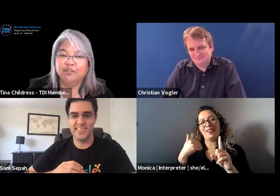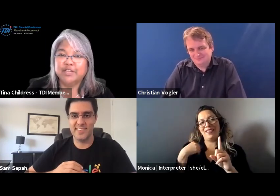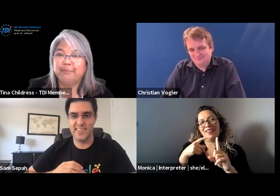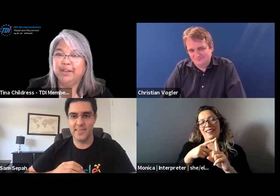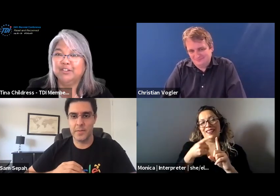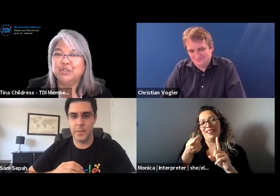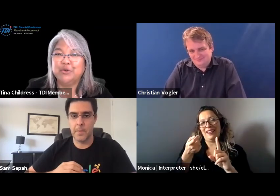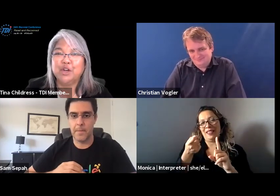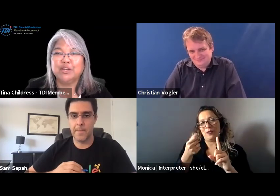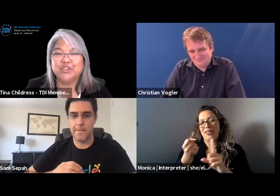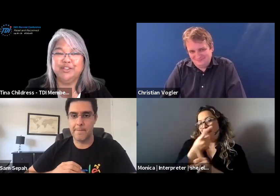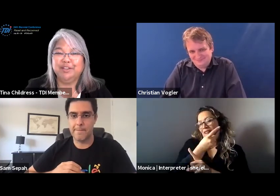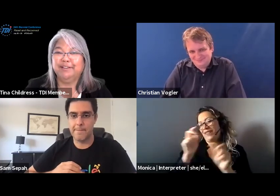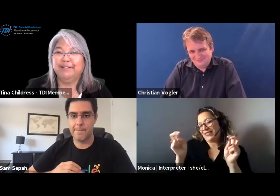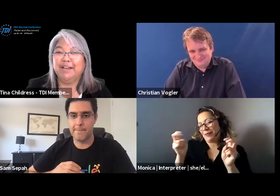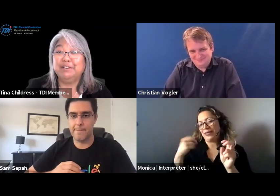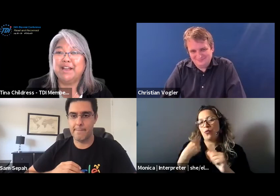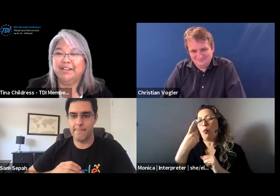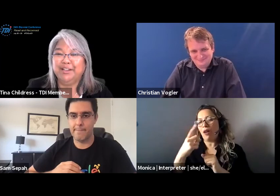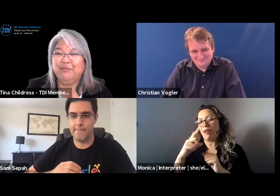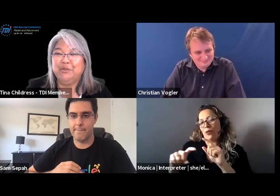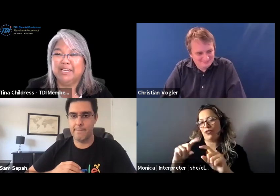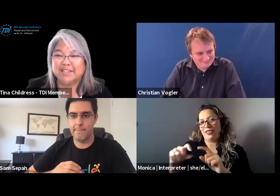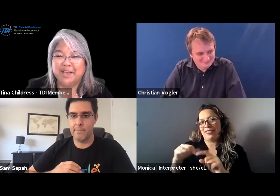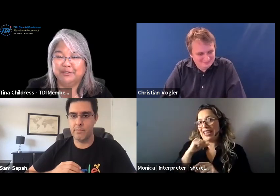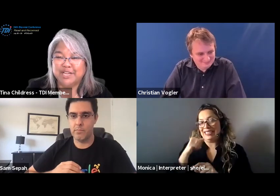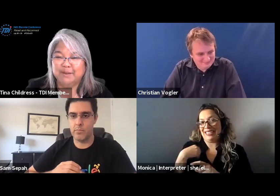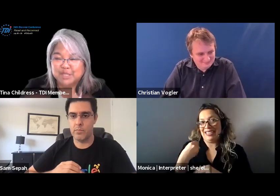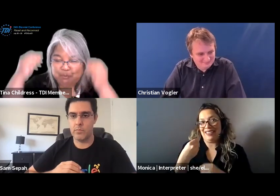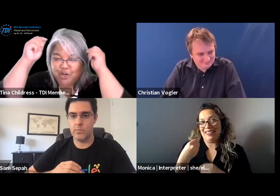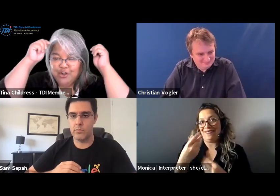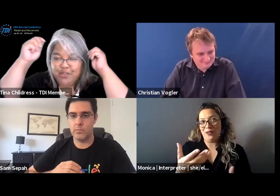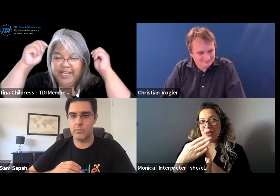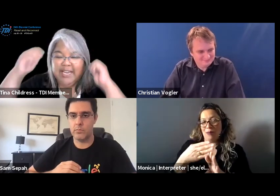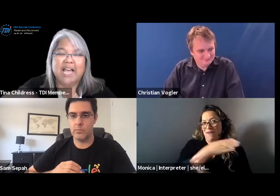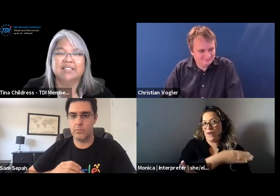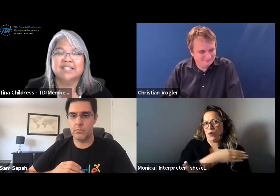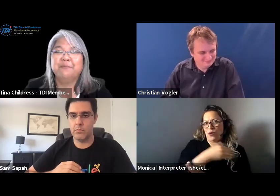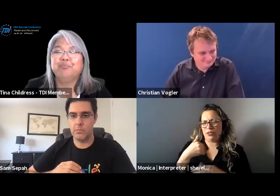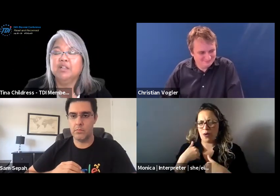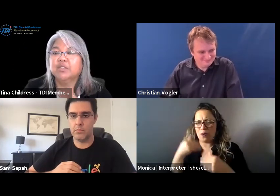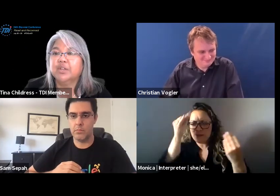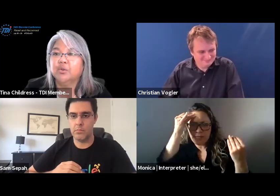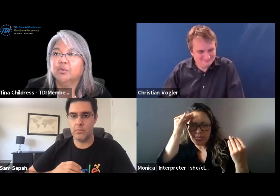off topic to a question that I did not give you guys ahead of time. So put on your thinking hats. So,